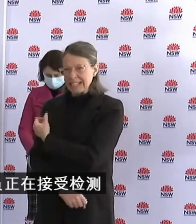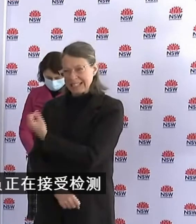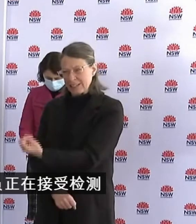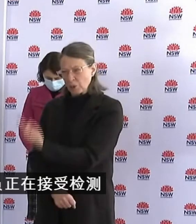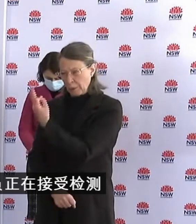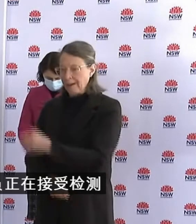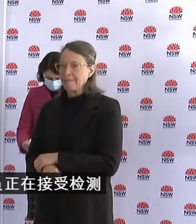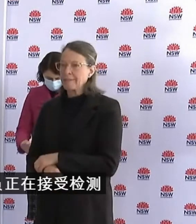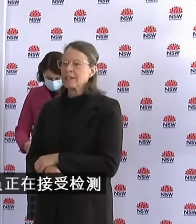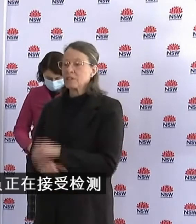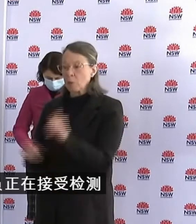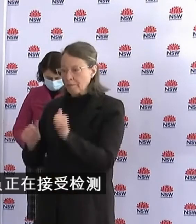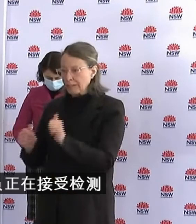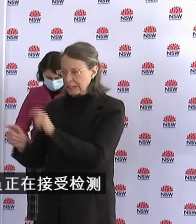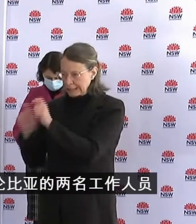are being tested.